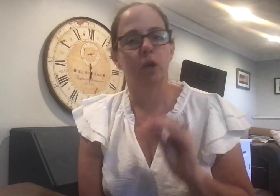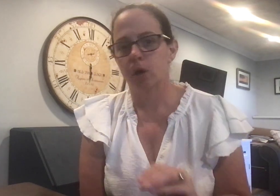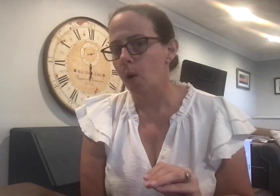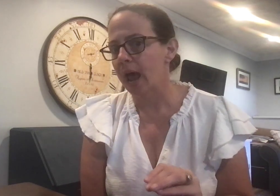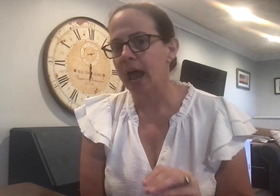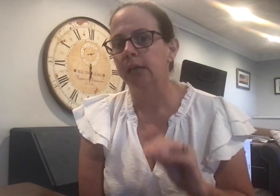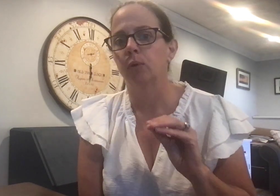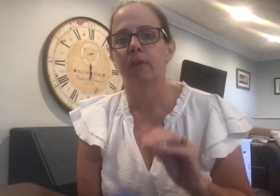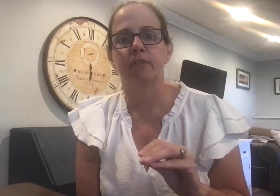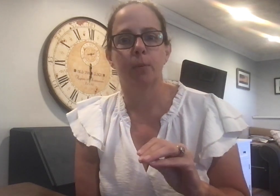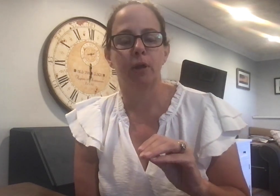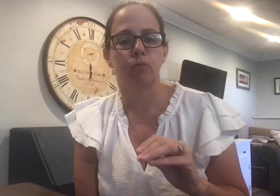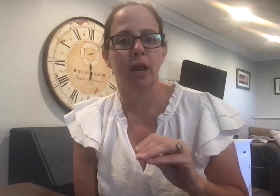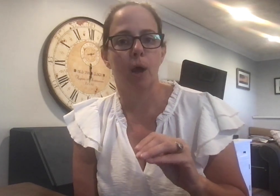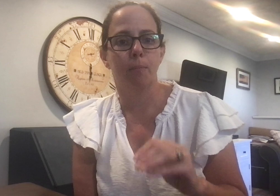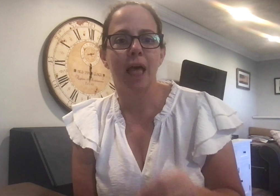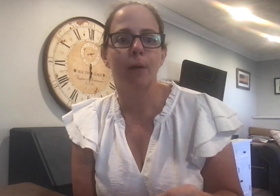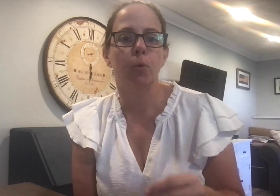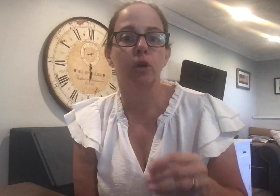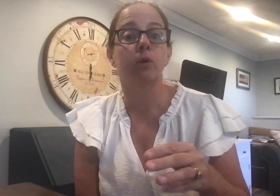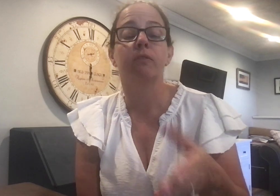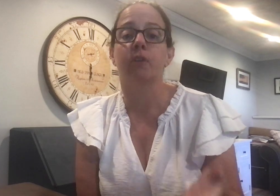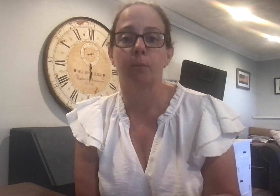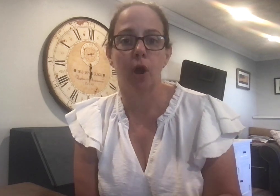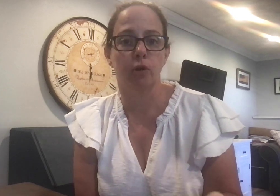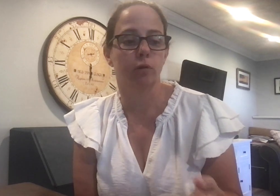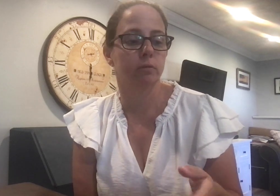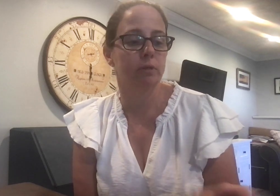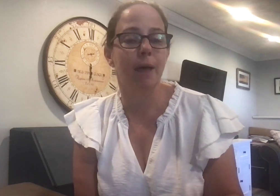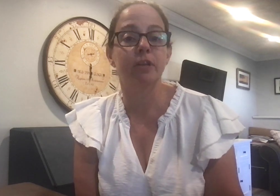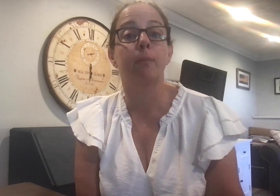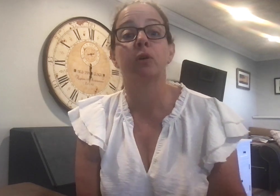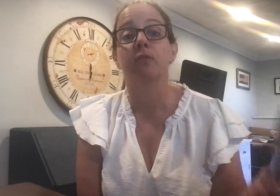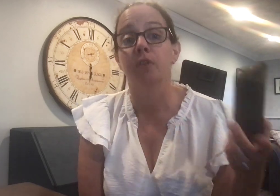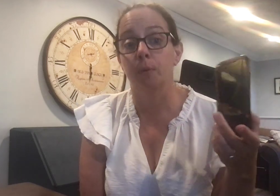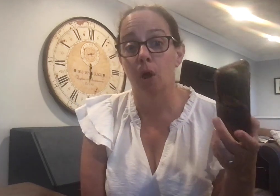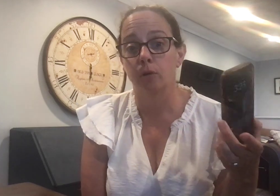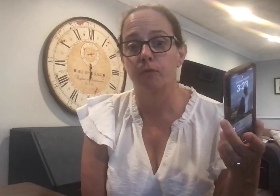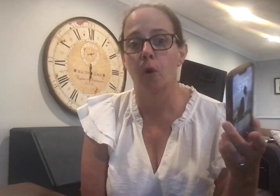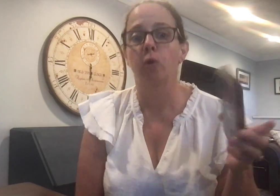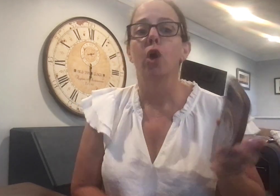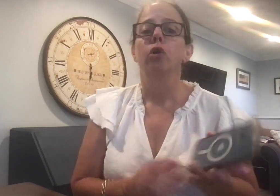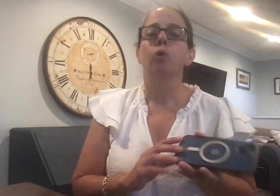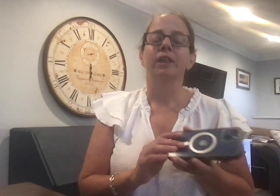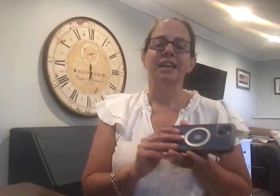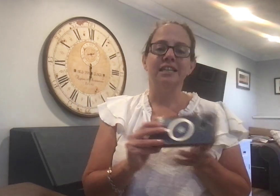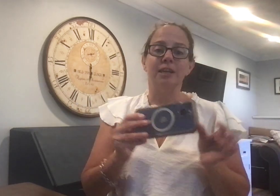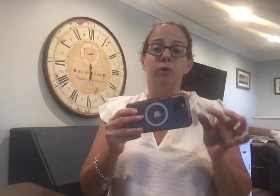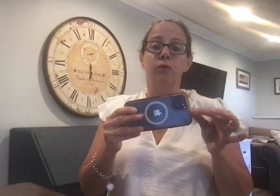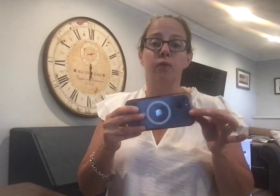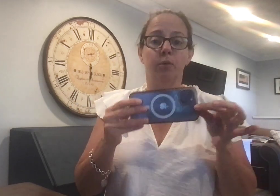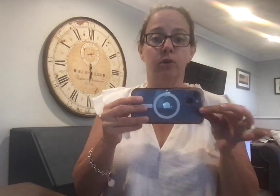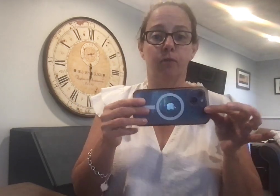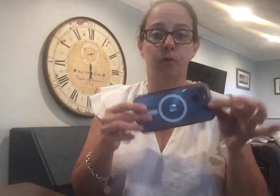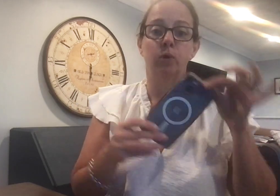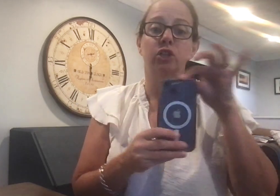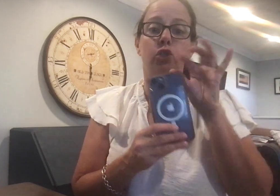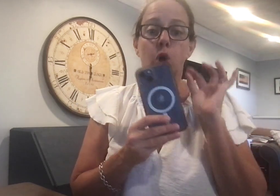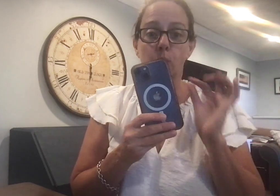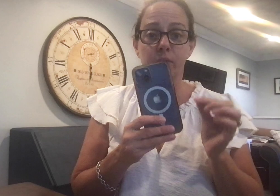go ahead, you can film it right on Blackboard, you can film it on your laptop, you can film it on your phone. The only thing I say when you film it on your phone is don't